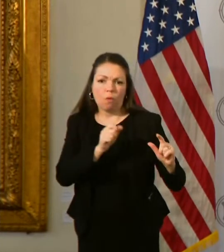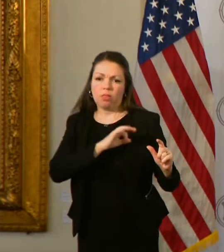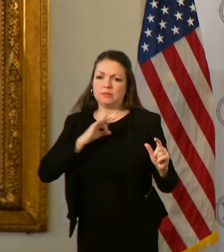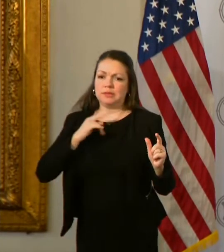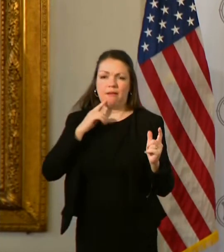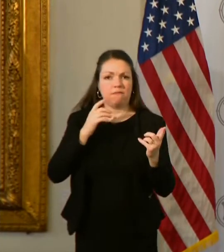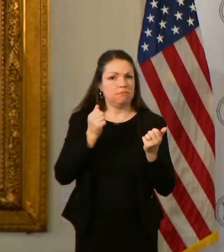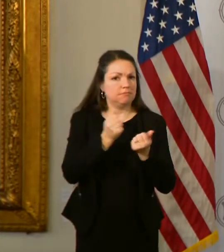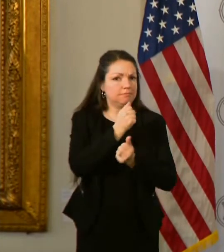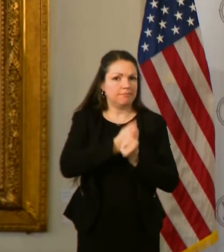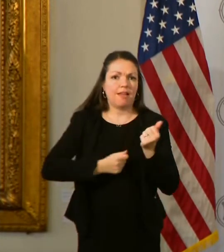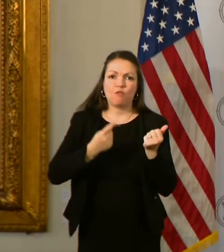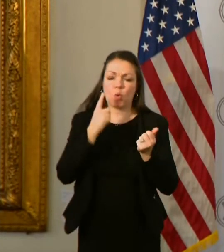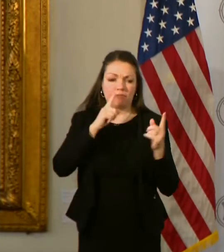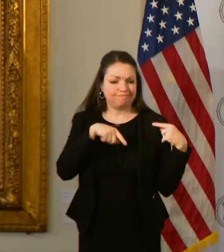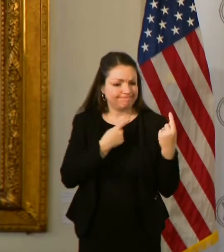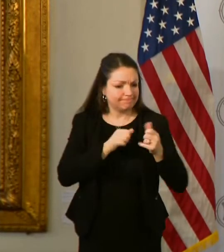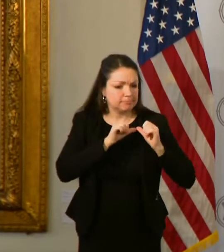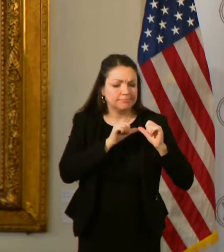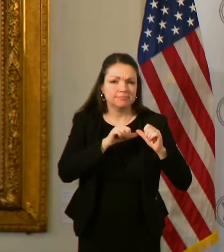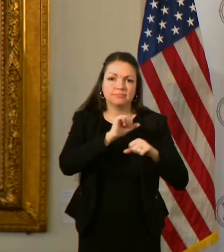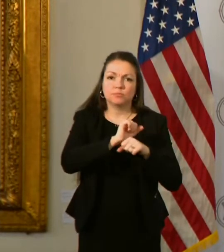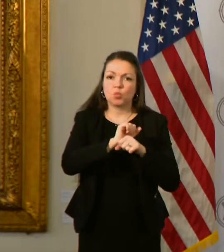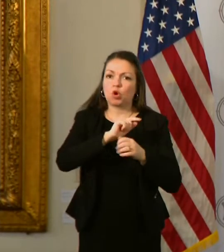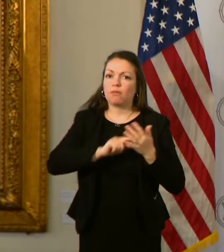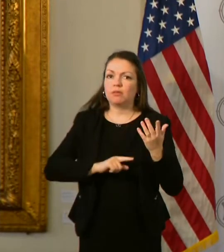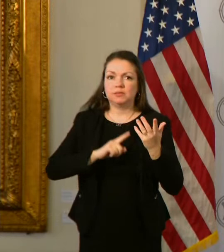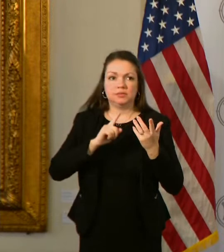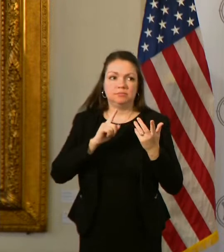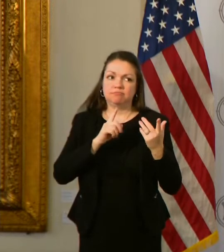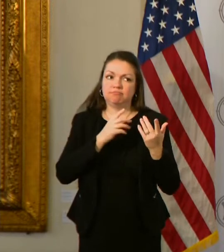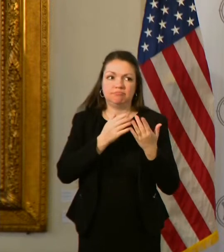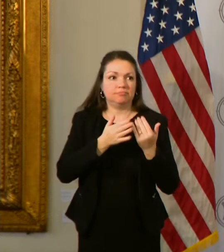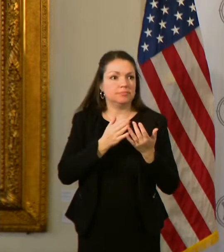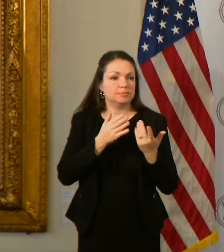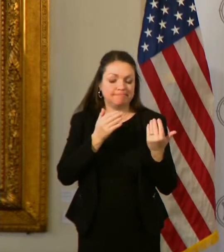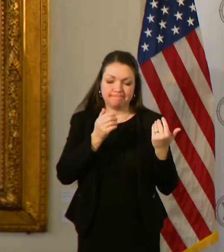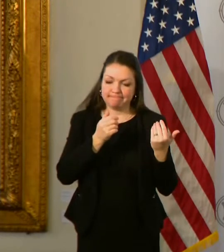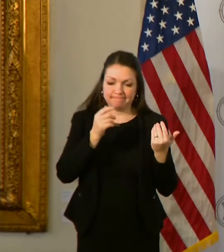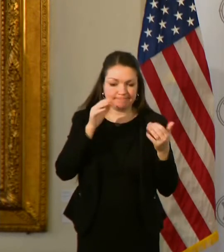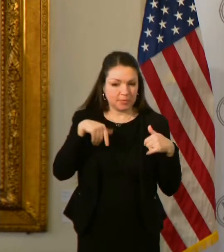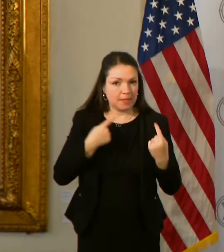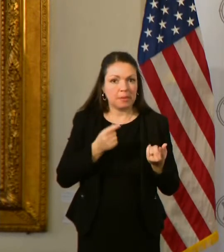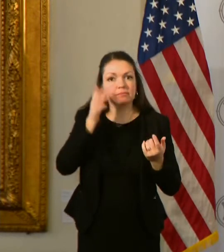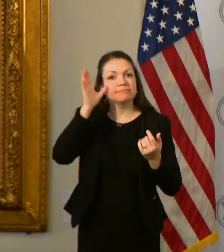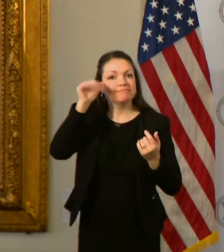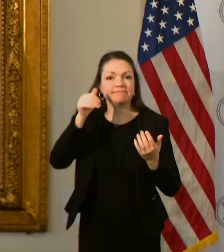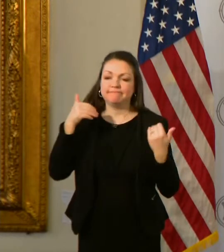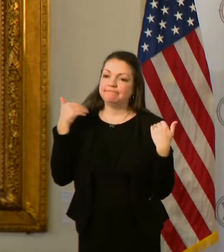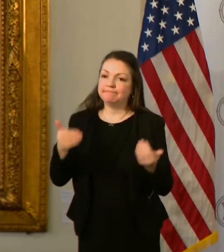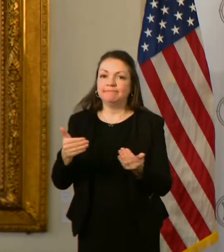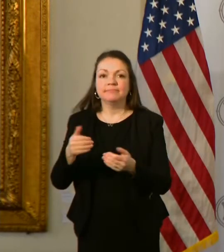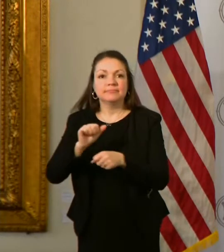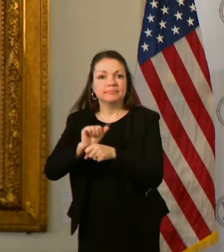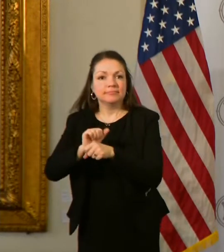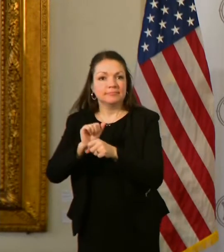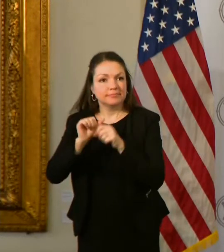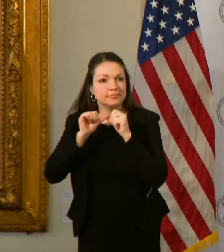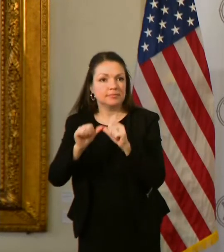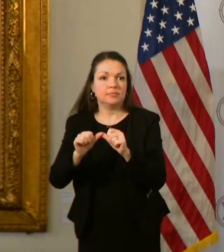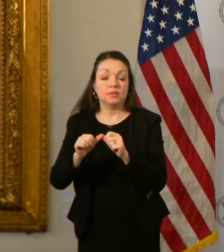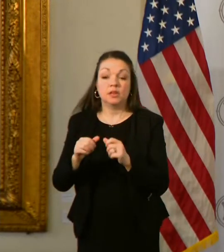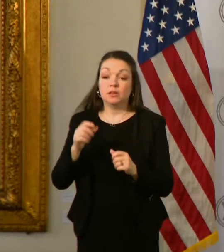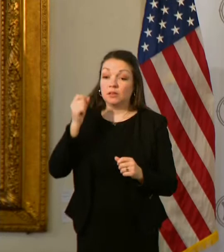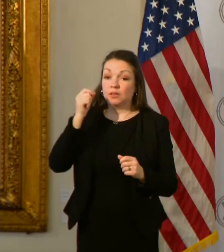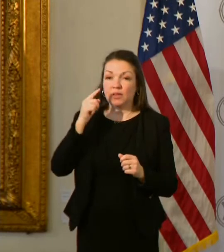top to bottom who've continued to serve in these truly remarkable times. Again, when you think about the scope of our justice